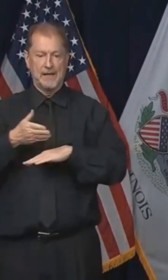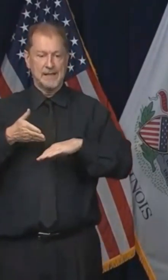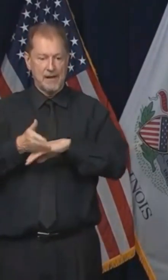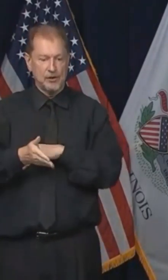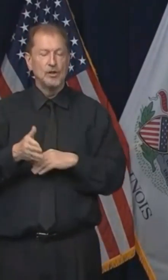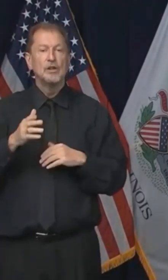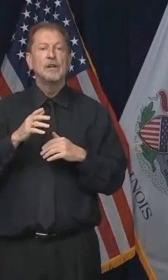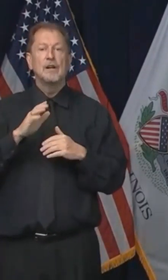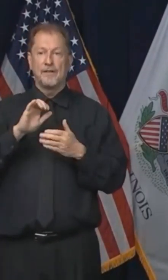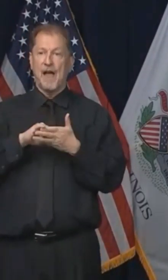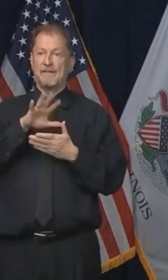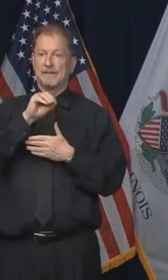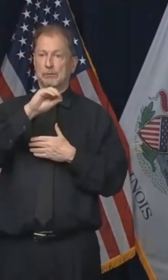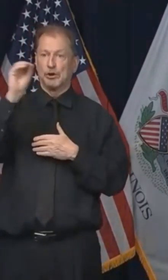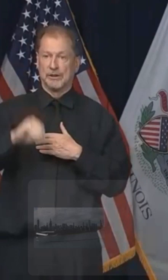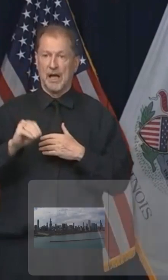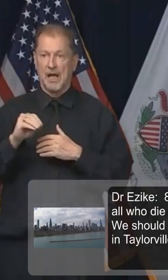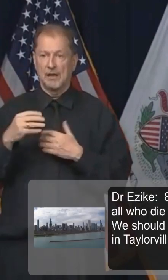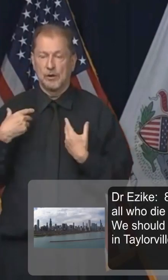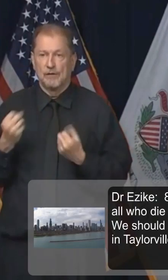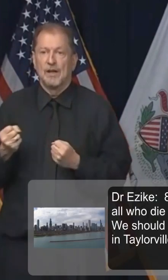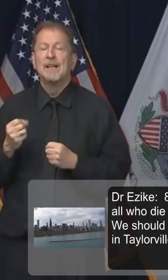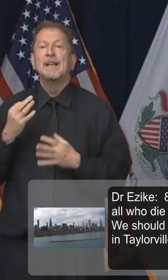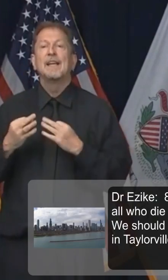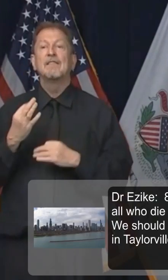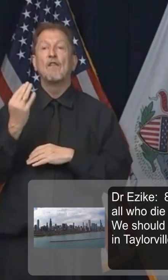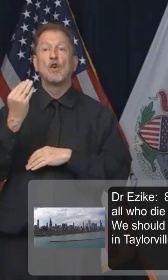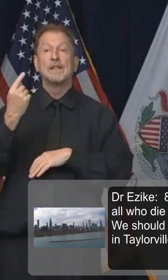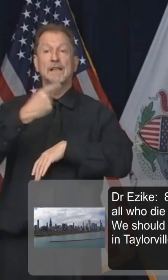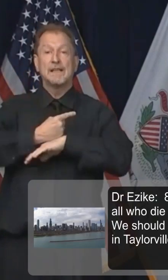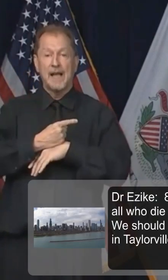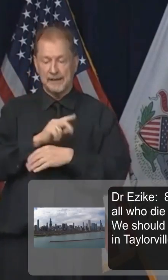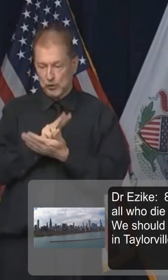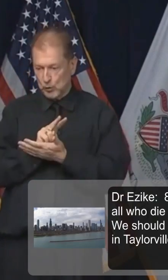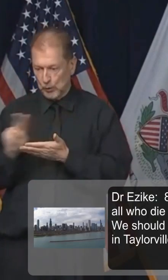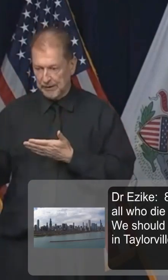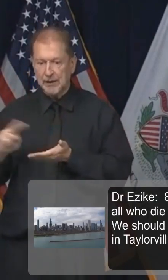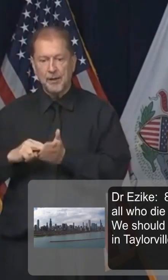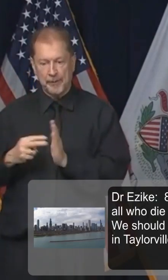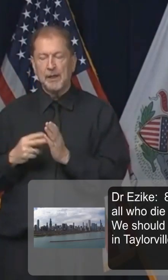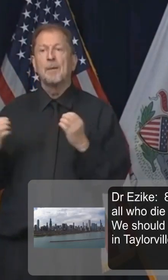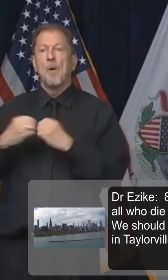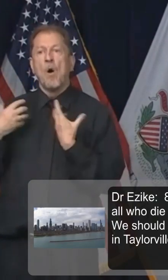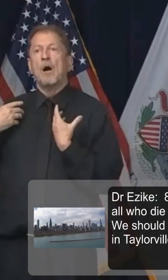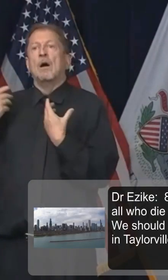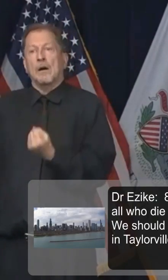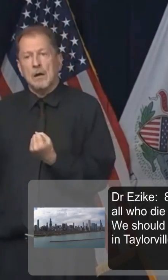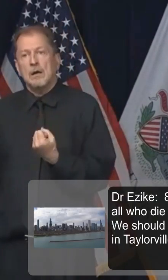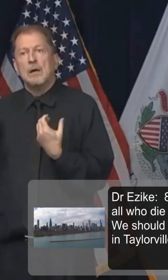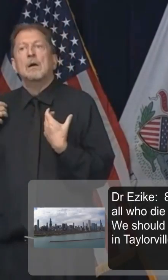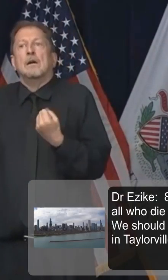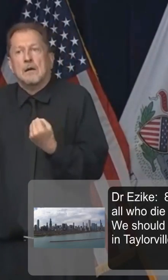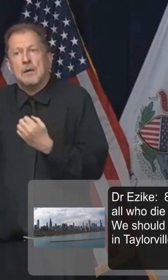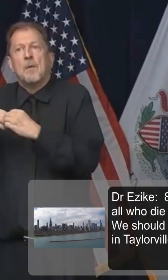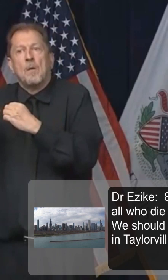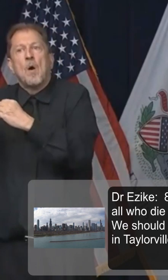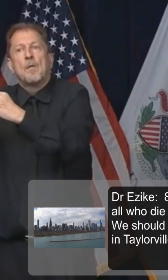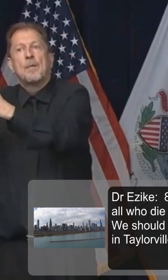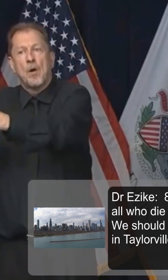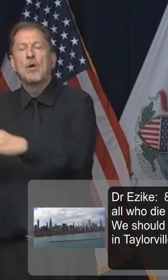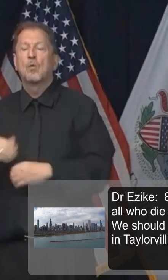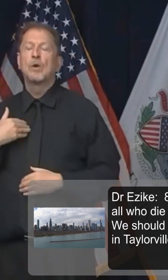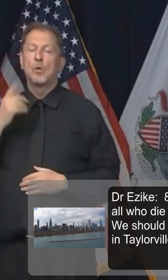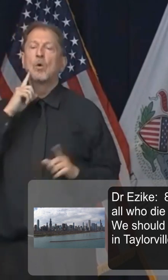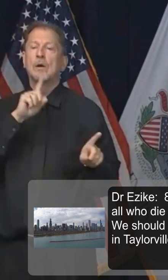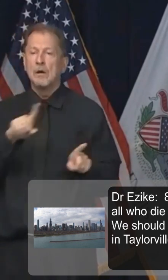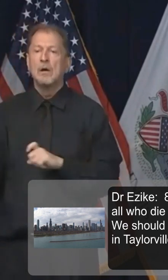50% recovered. So if we were to do 14 days after the diagnosis, you can imagine that those numbers will only grow. So we'll continue to do those surveys. We'll do that